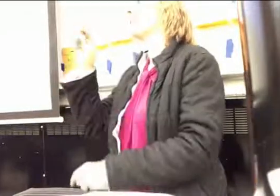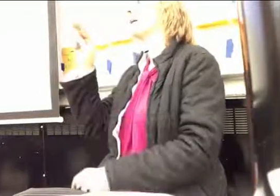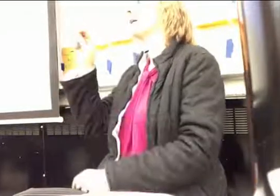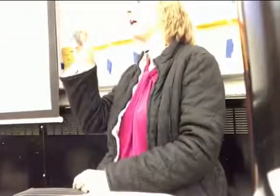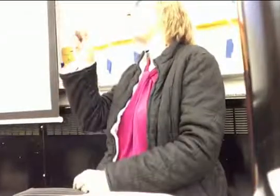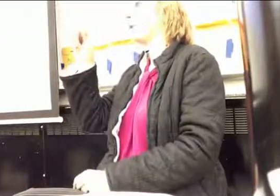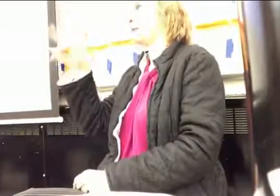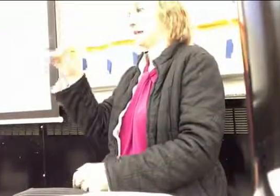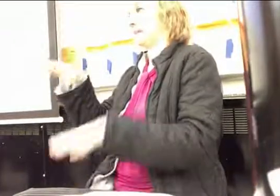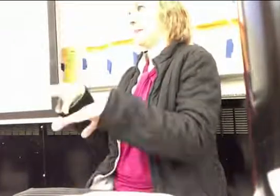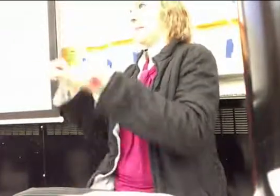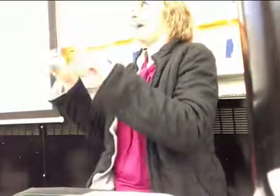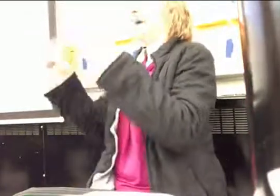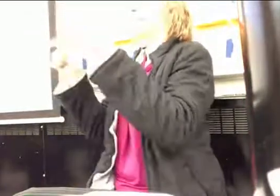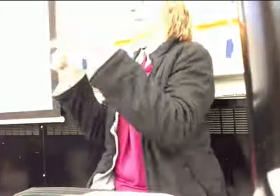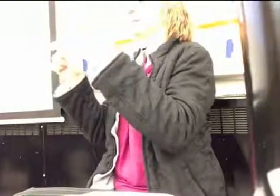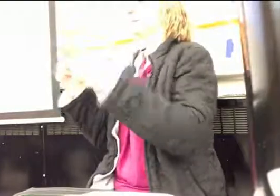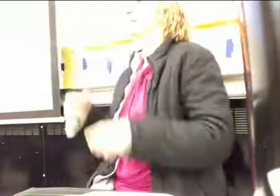ahead and star this term as well.